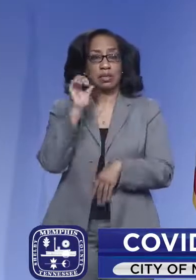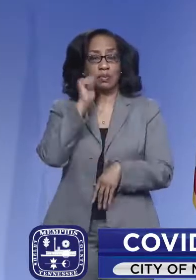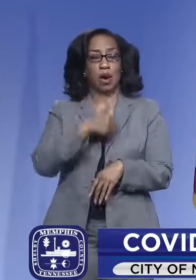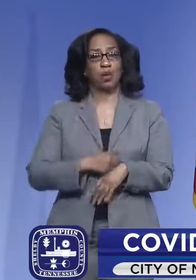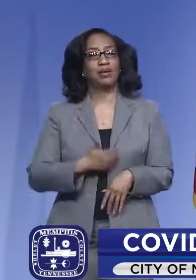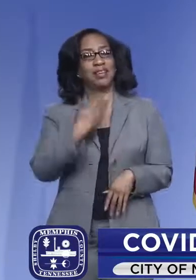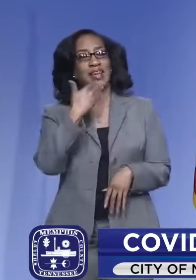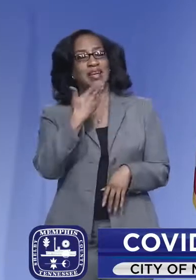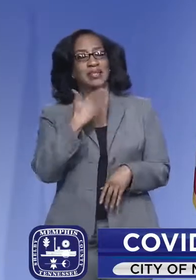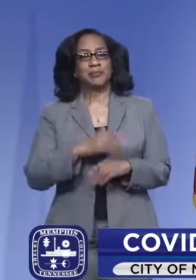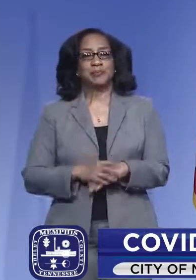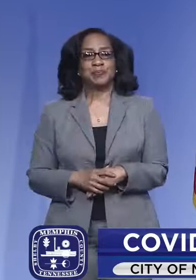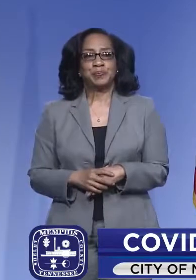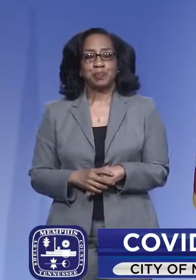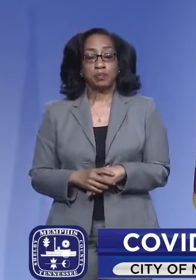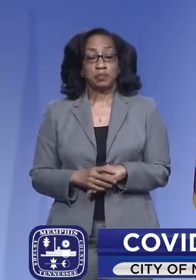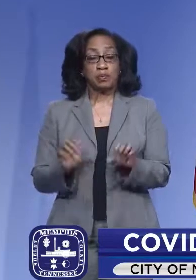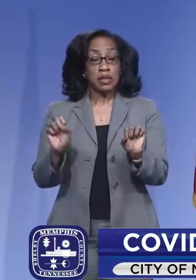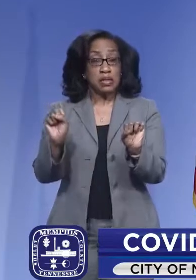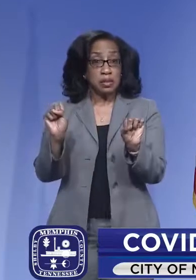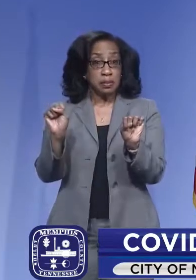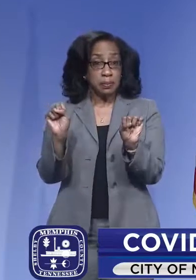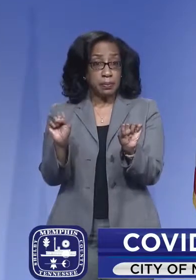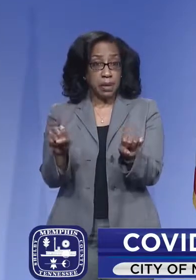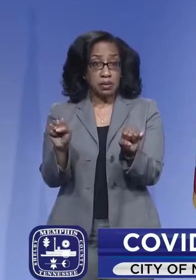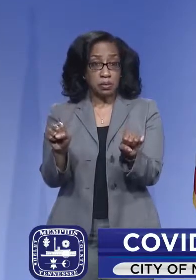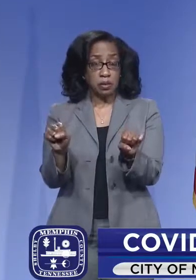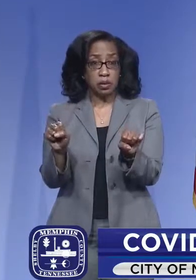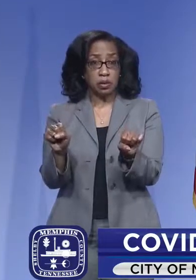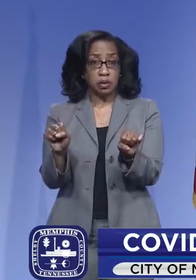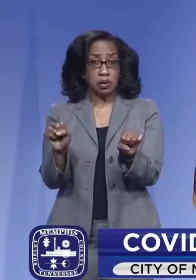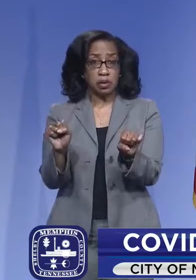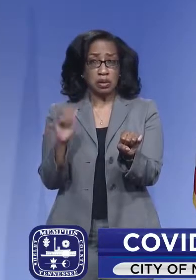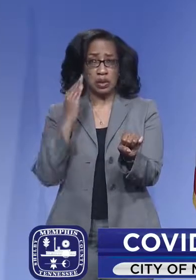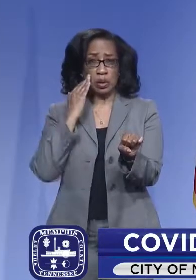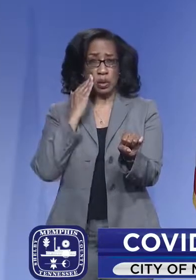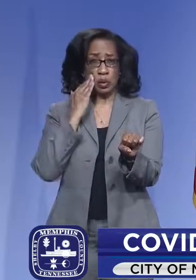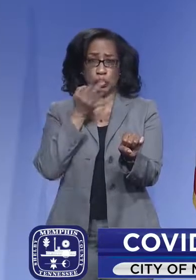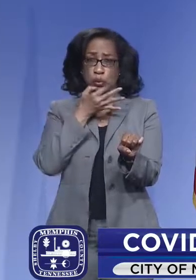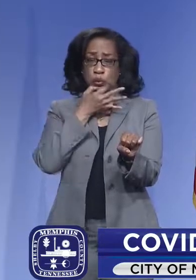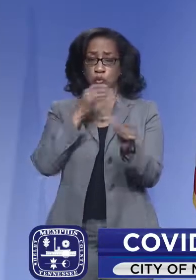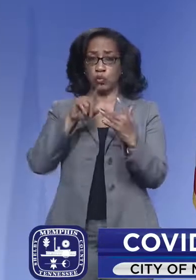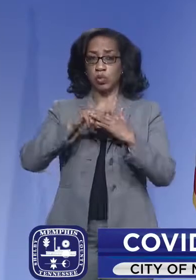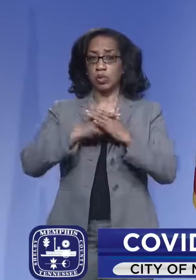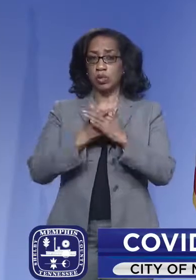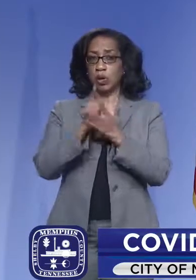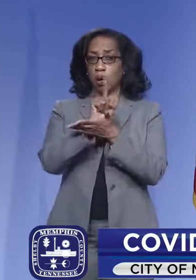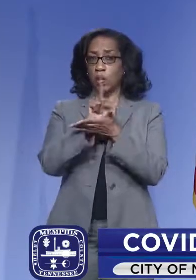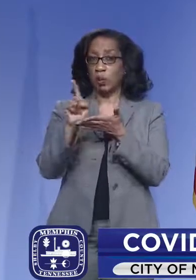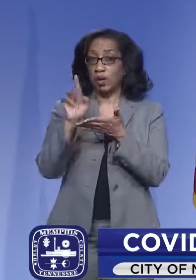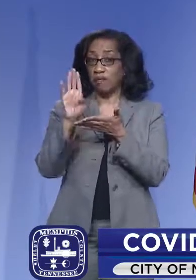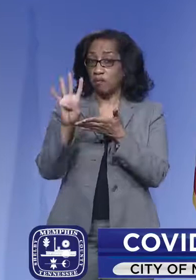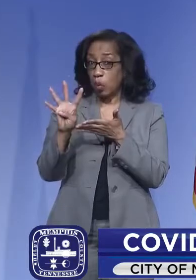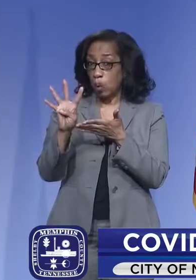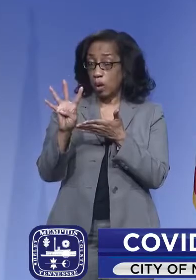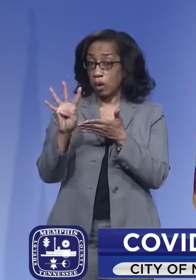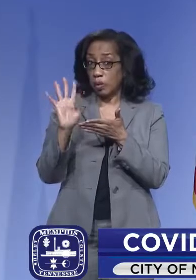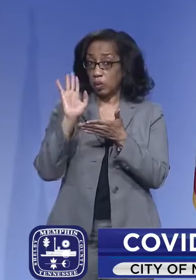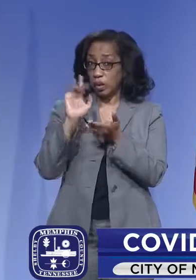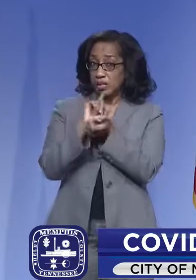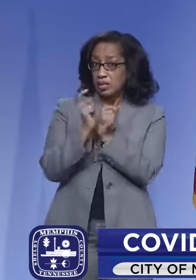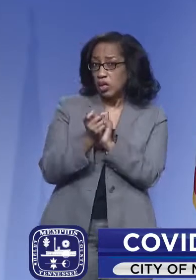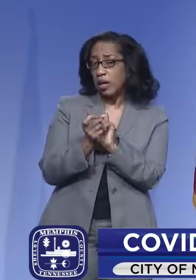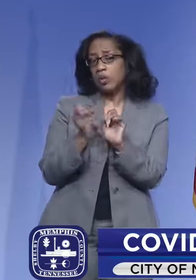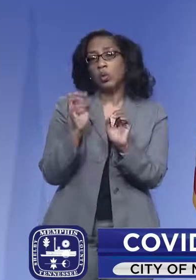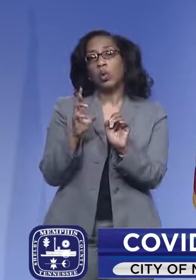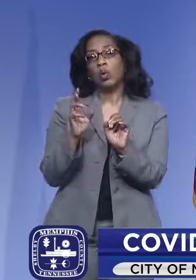Thanks. And I mean, is there any chance though I know we're about to start week 4 that could change, or are you under the assumption